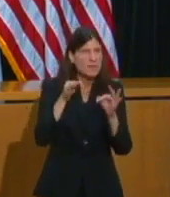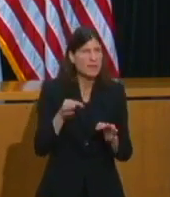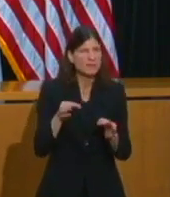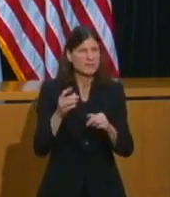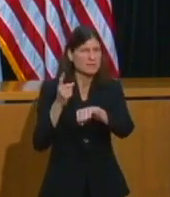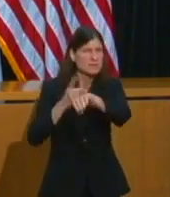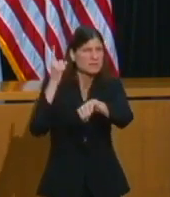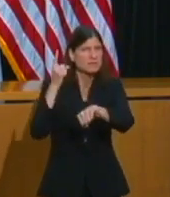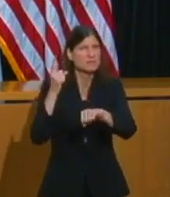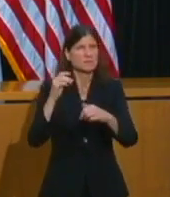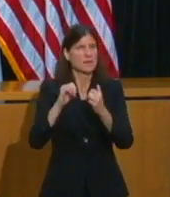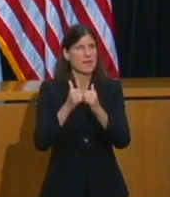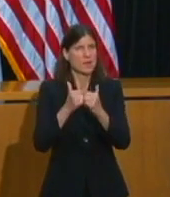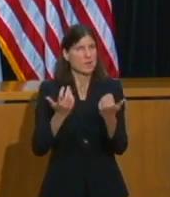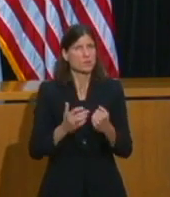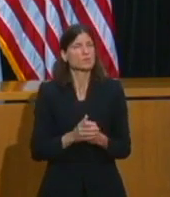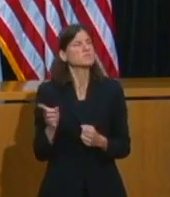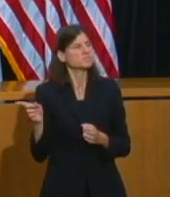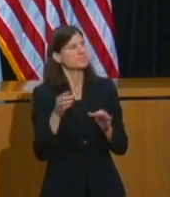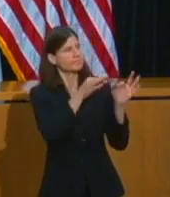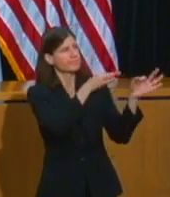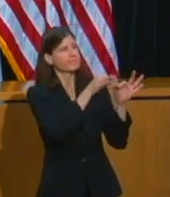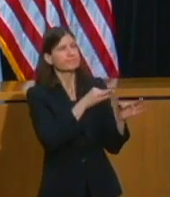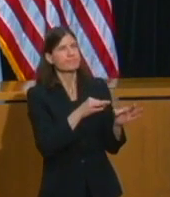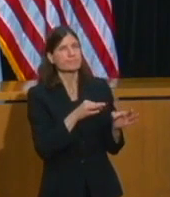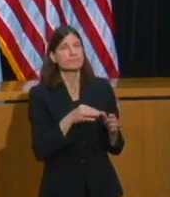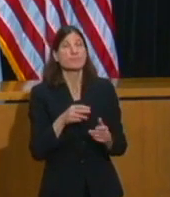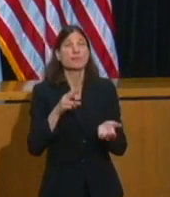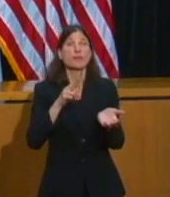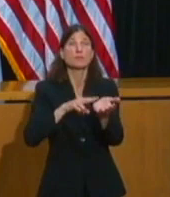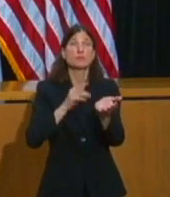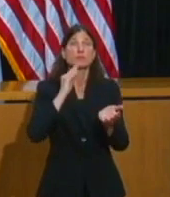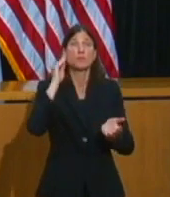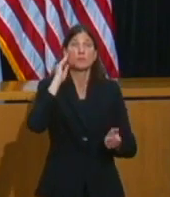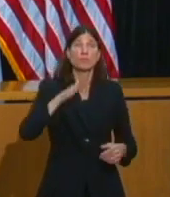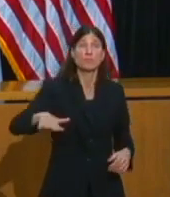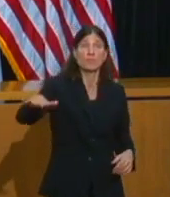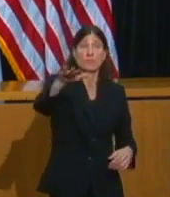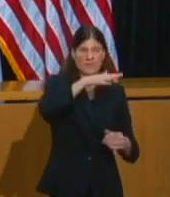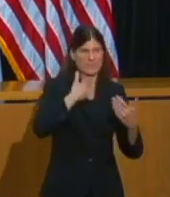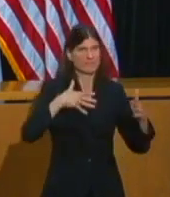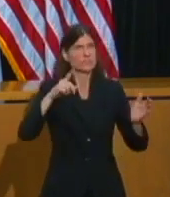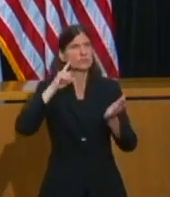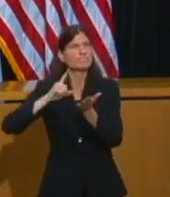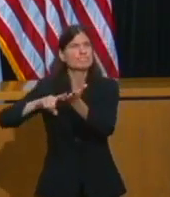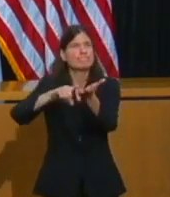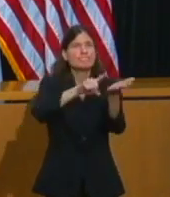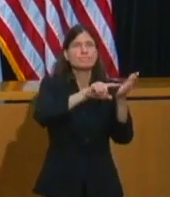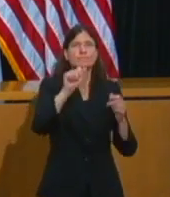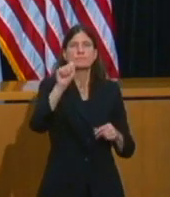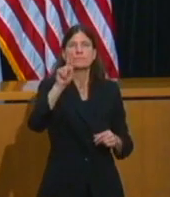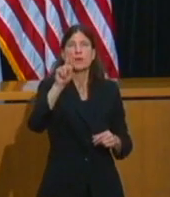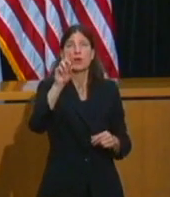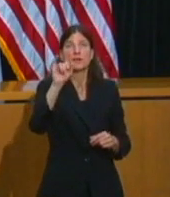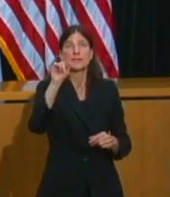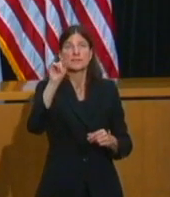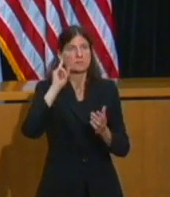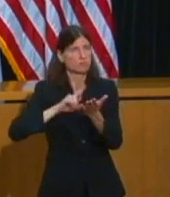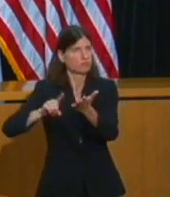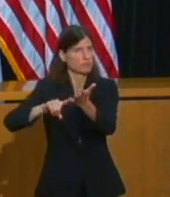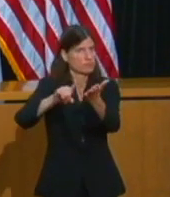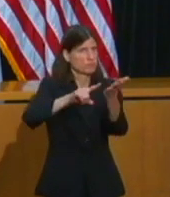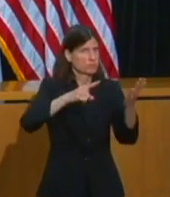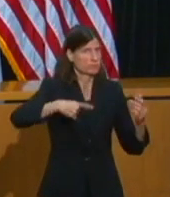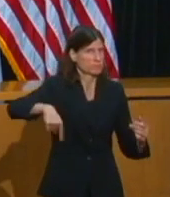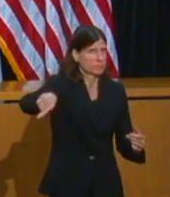So as you recall, Bruce, there was 2 rounds of funding for nursing homes. So the first round of funding was